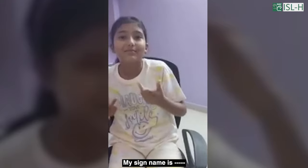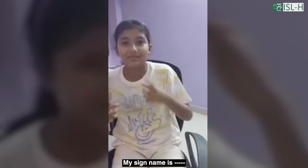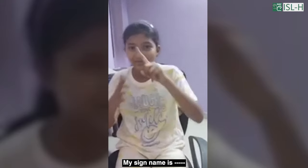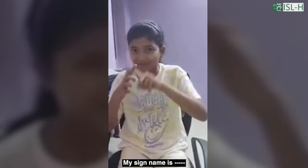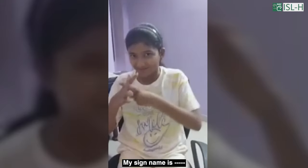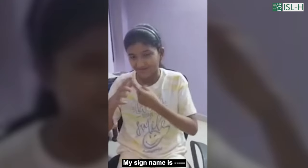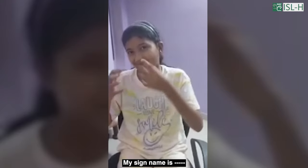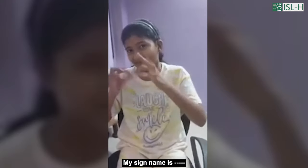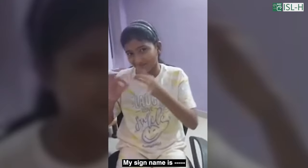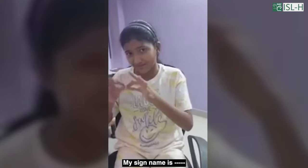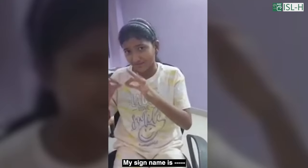My sign name is